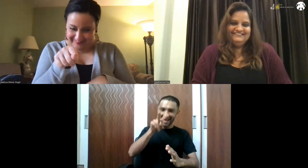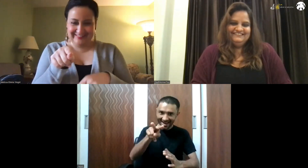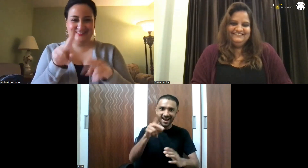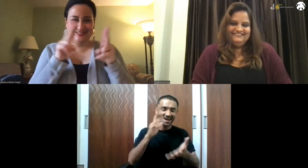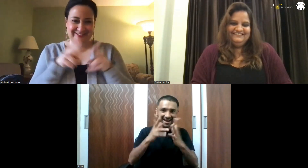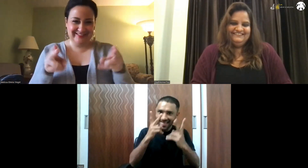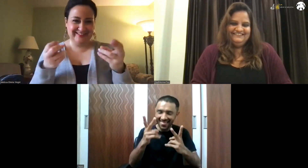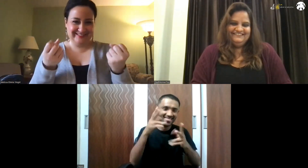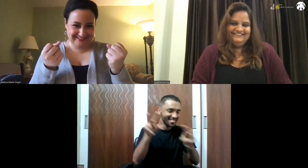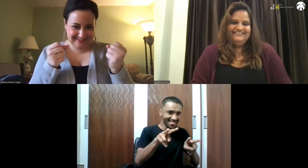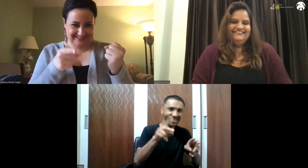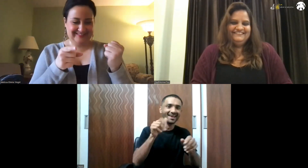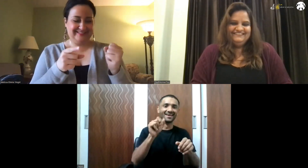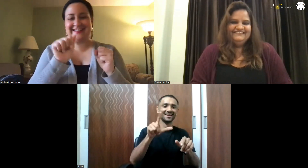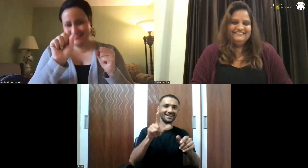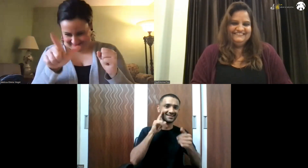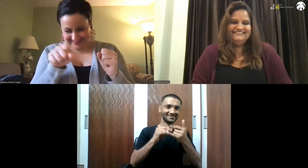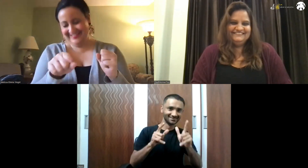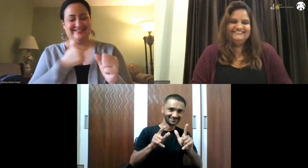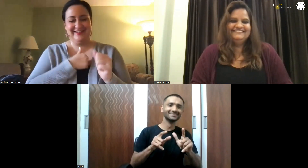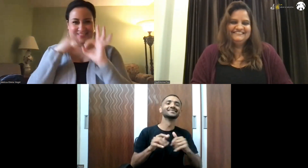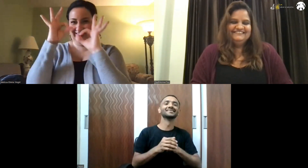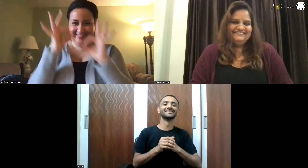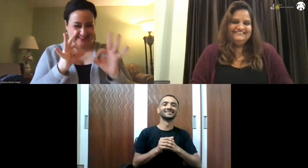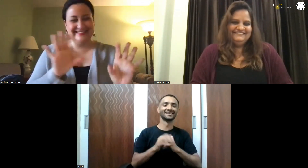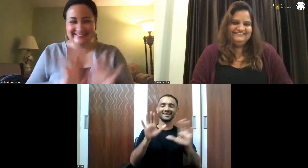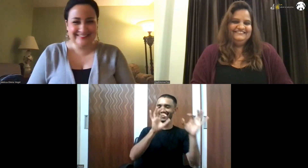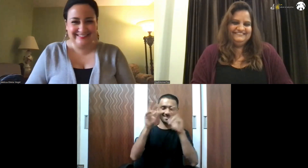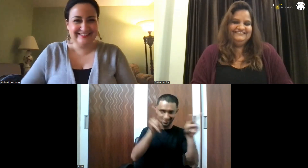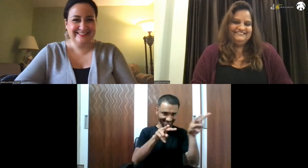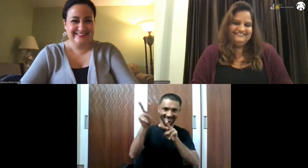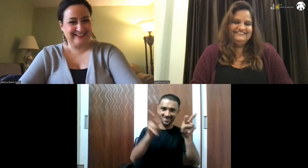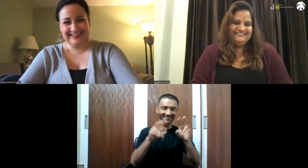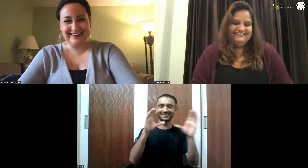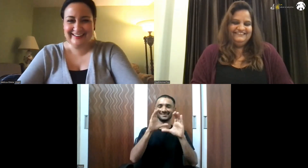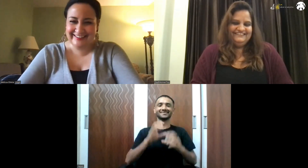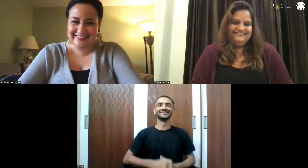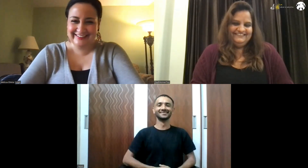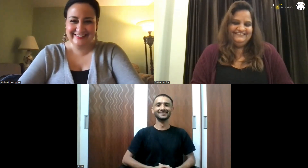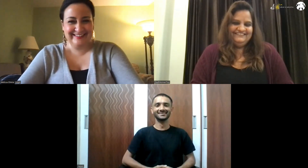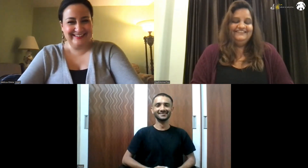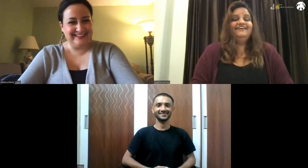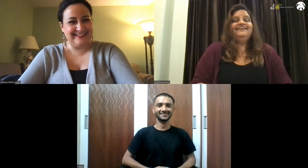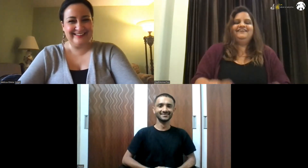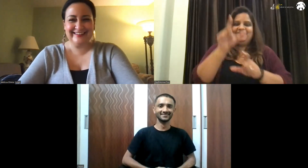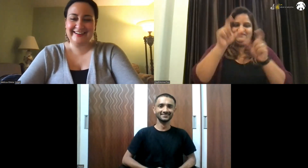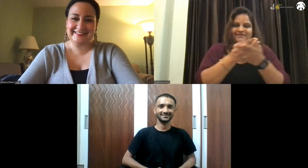think it's really amazing for me to see ISL and ASL. It may be a